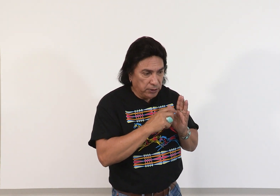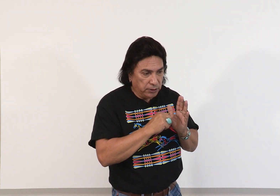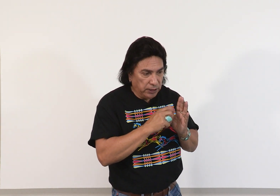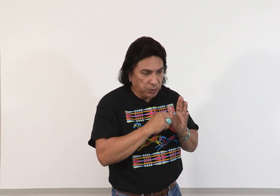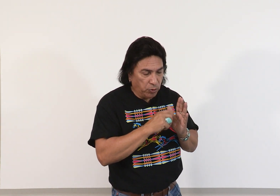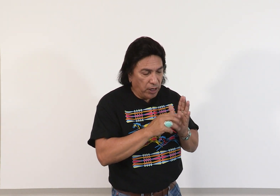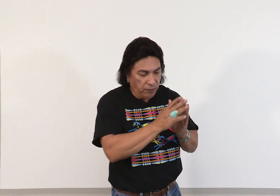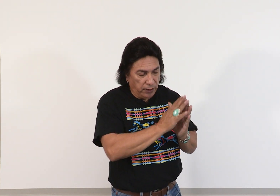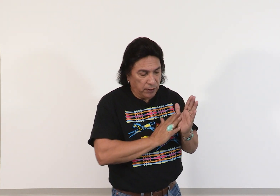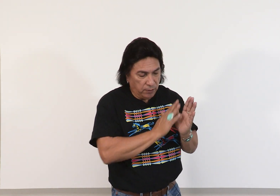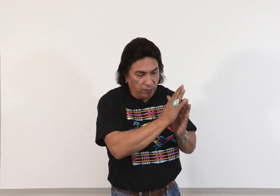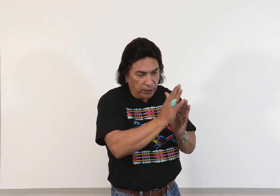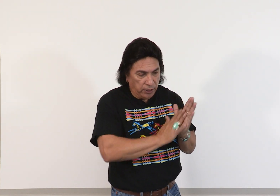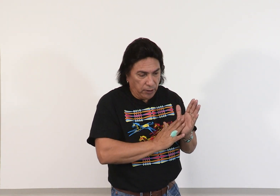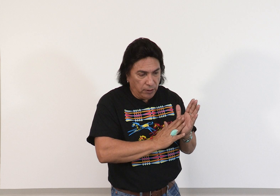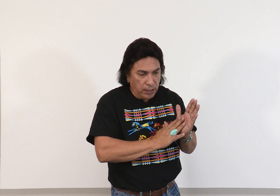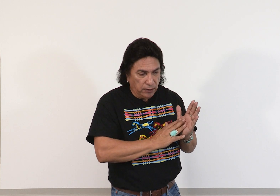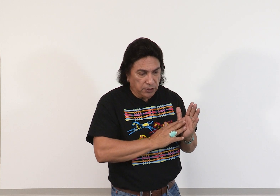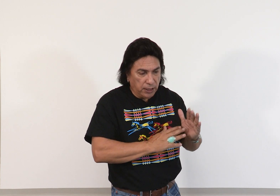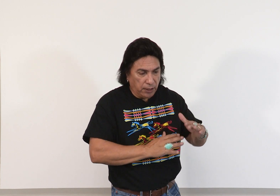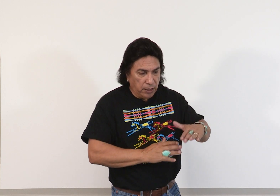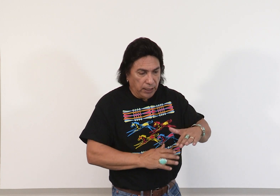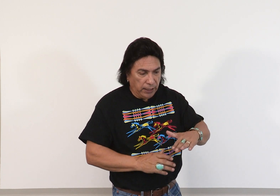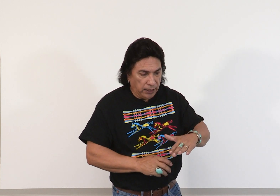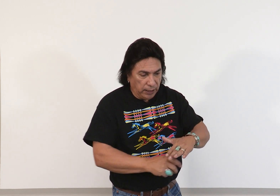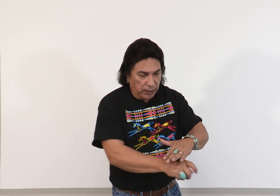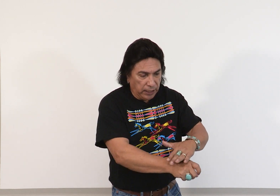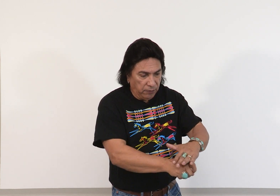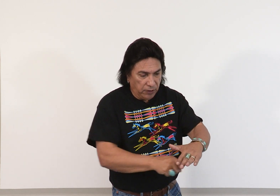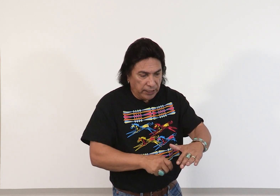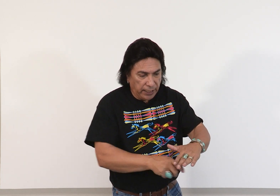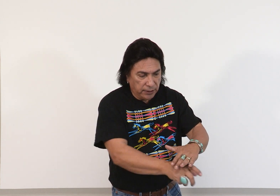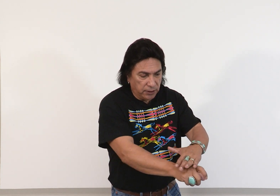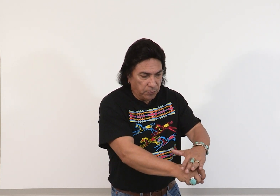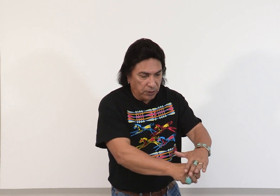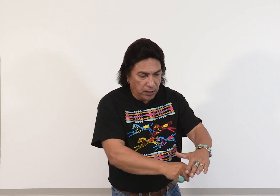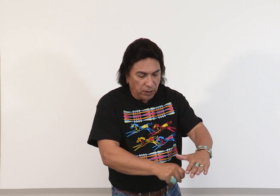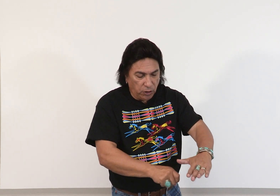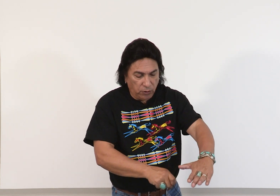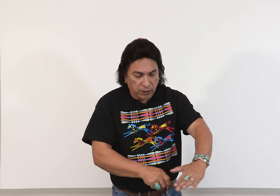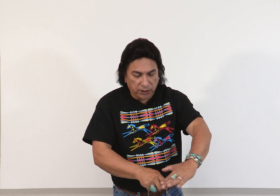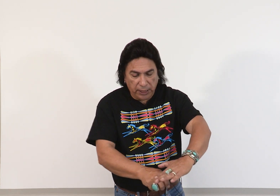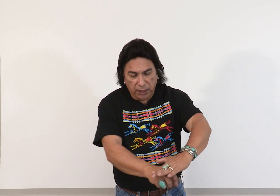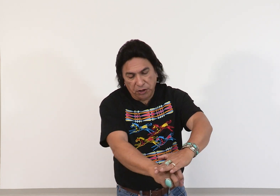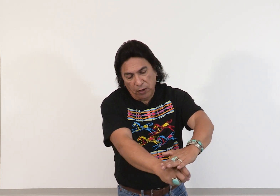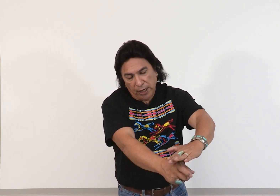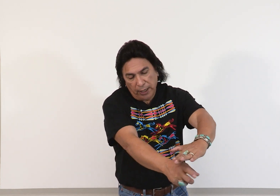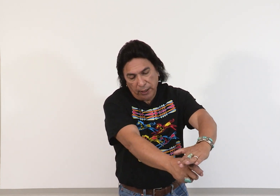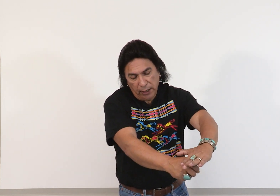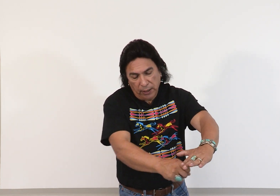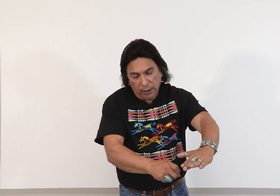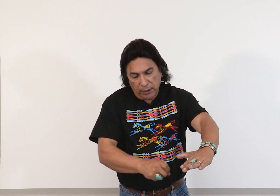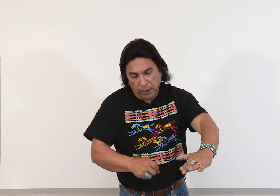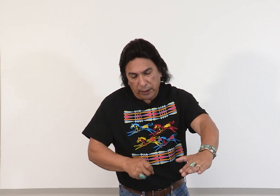means that's private right there. Just like in giving, taking something, you conceal it, you hide it like